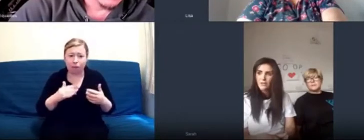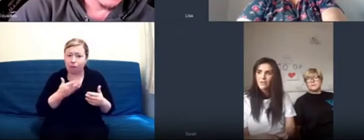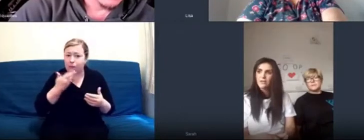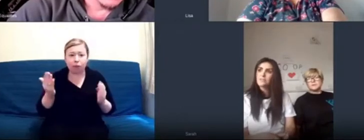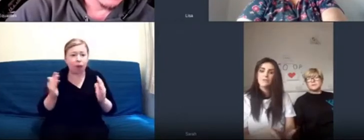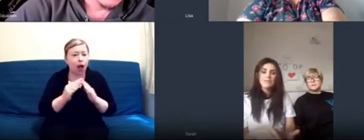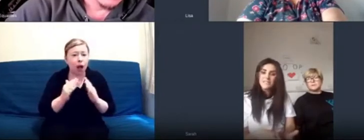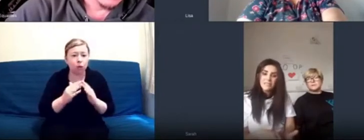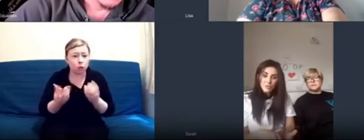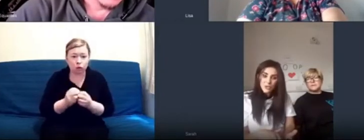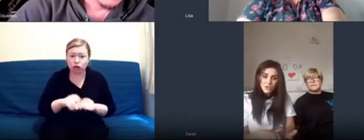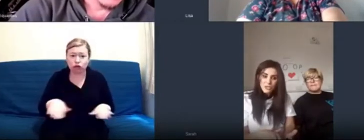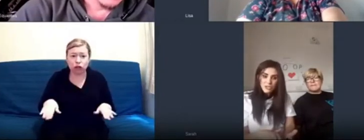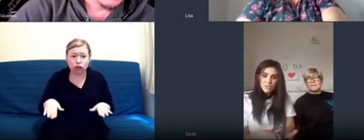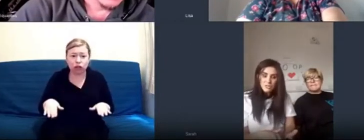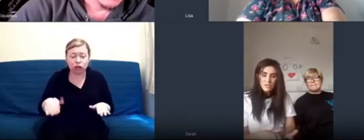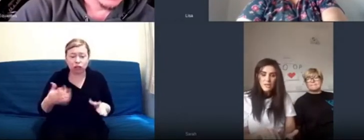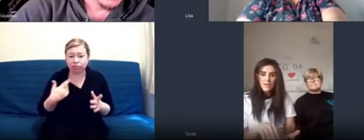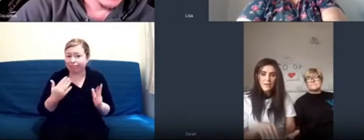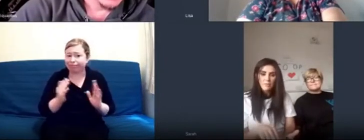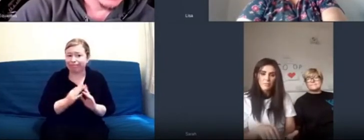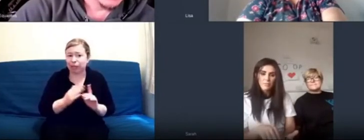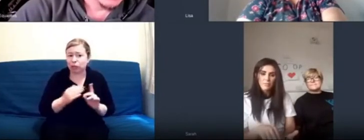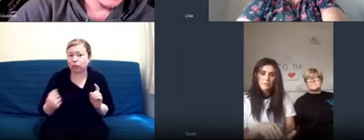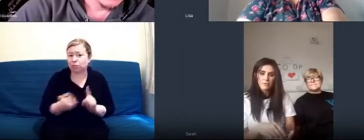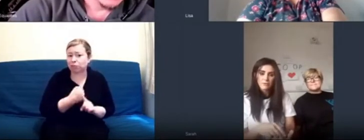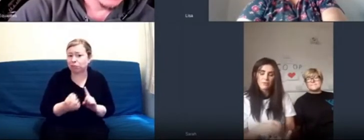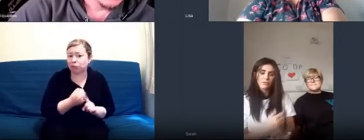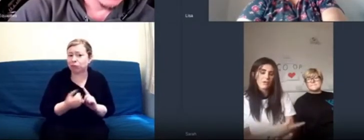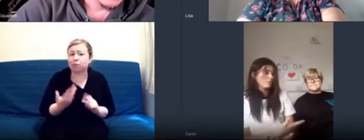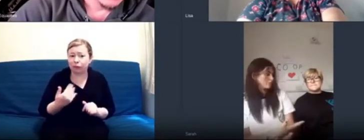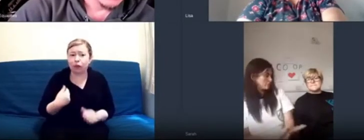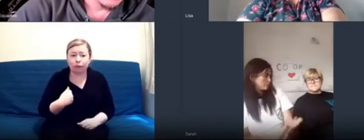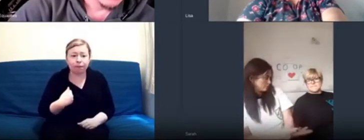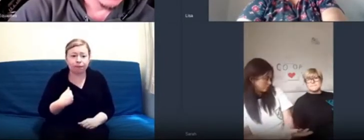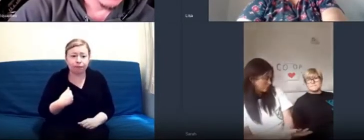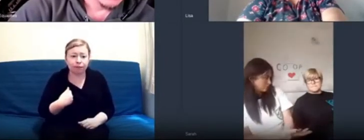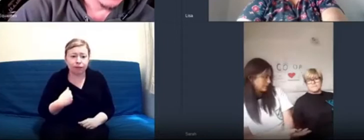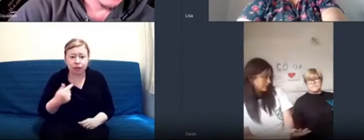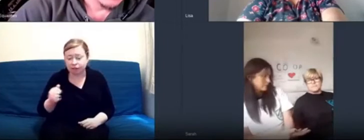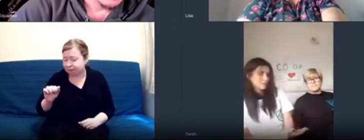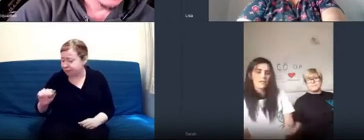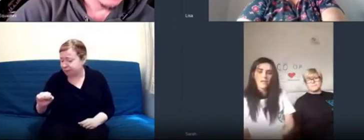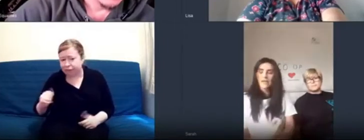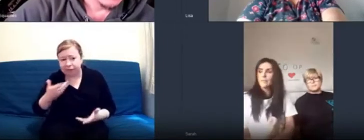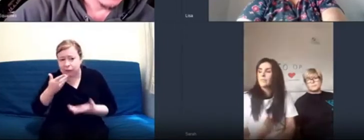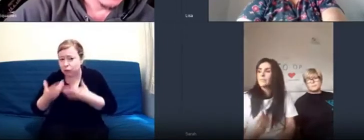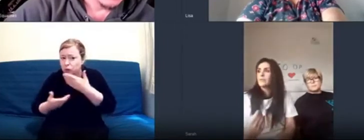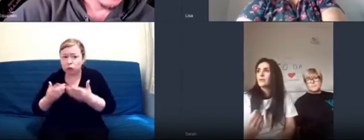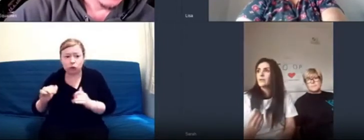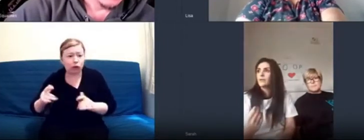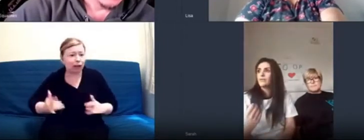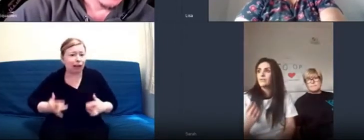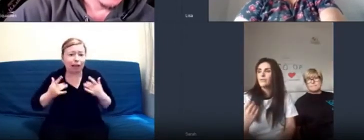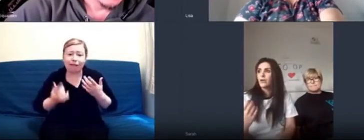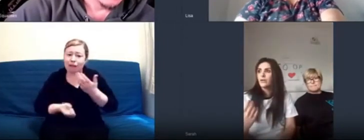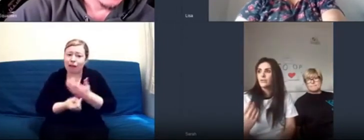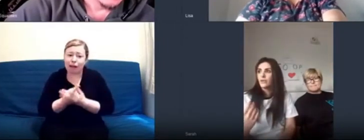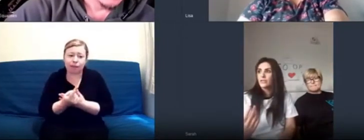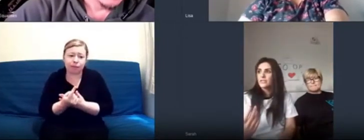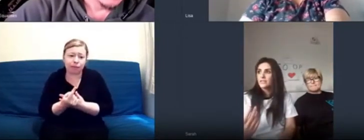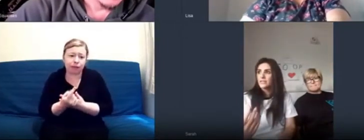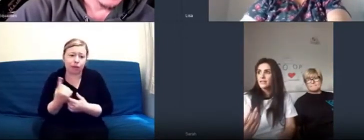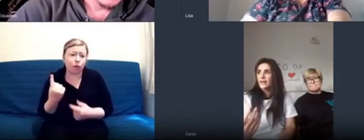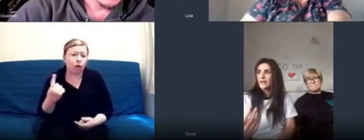children, domestic abuse. You know, you'll have your stories. We've got